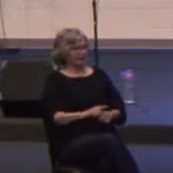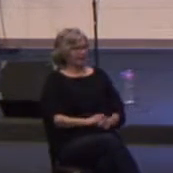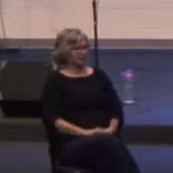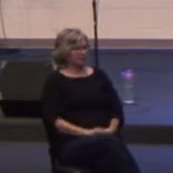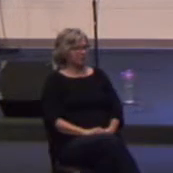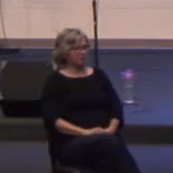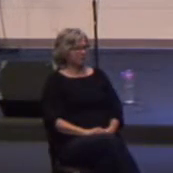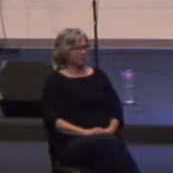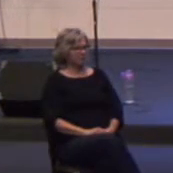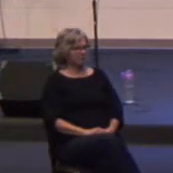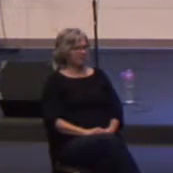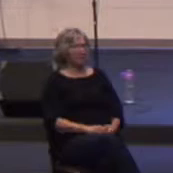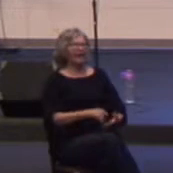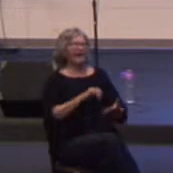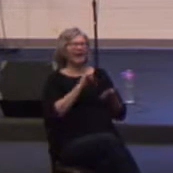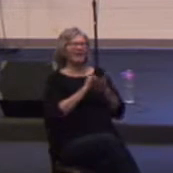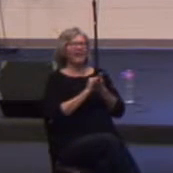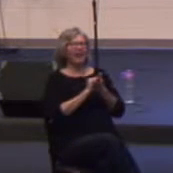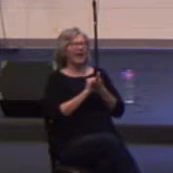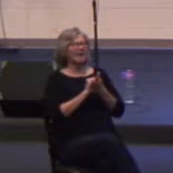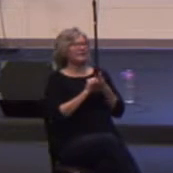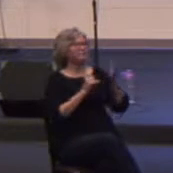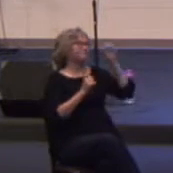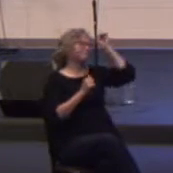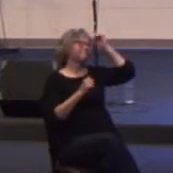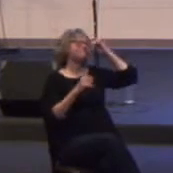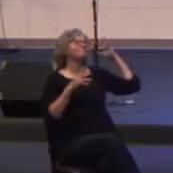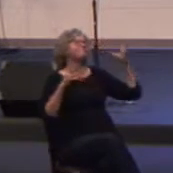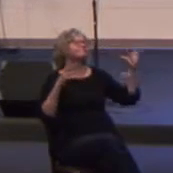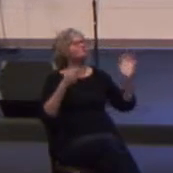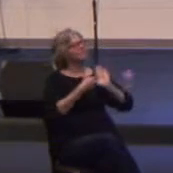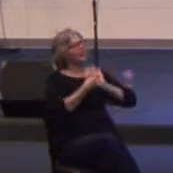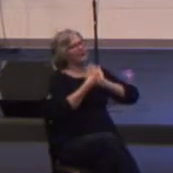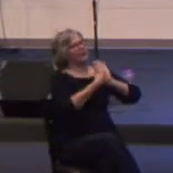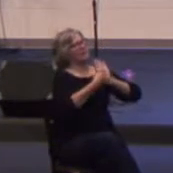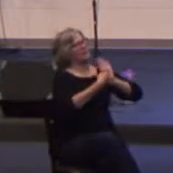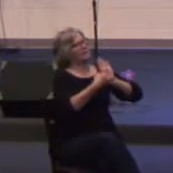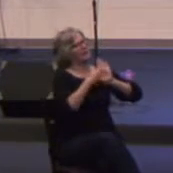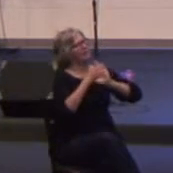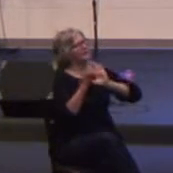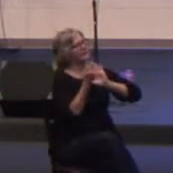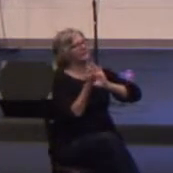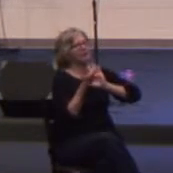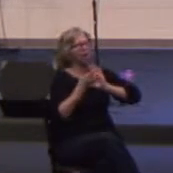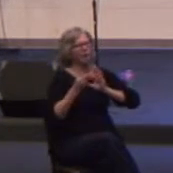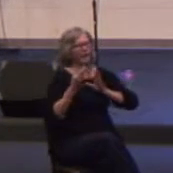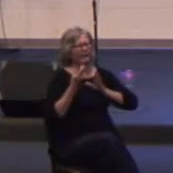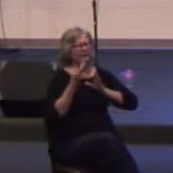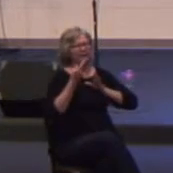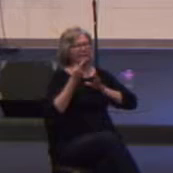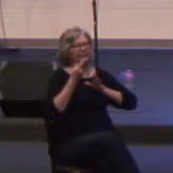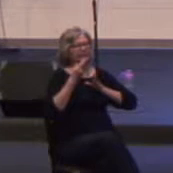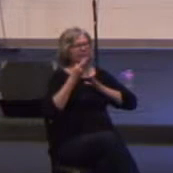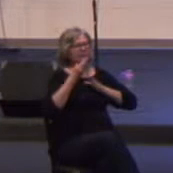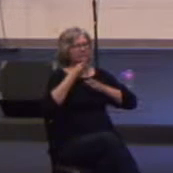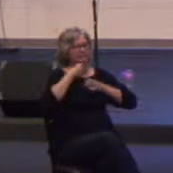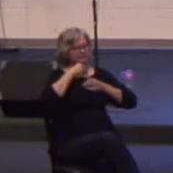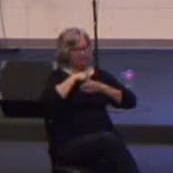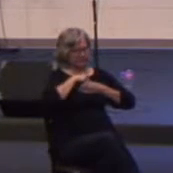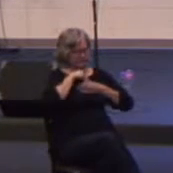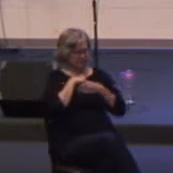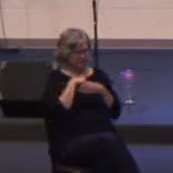the verbalization, the enactment of something that was already